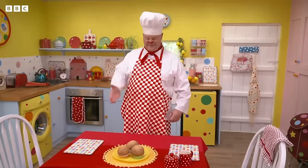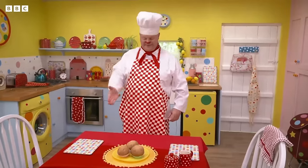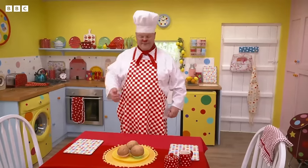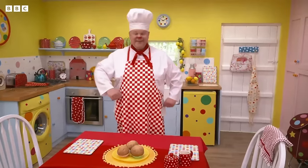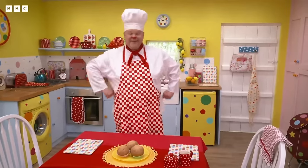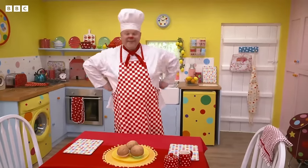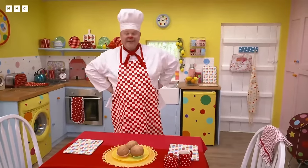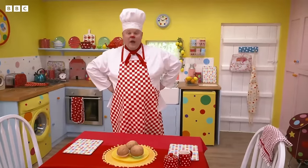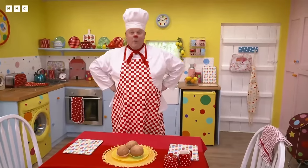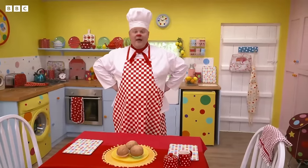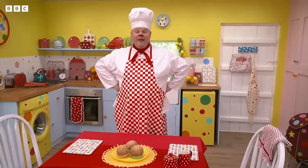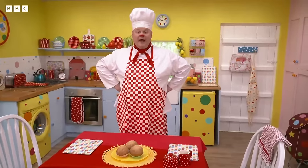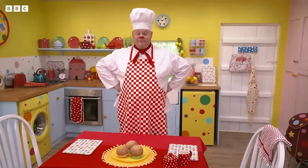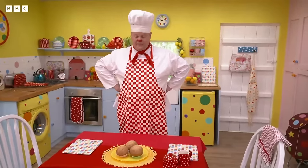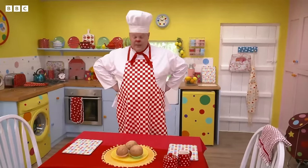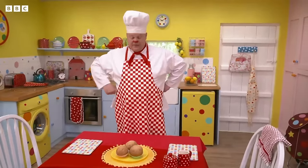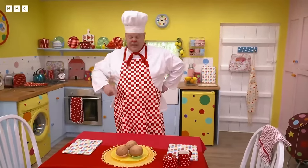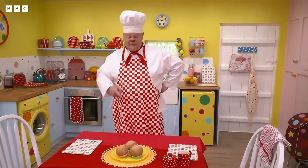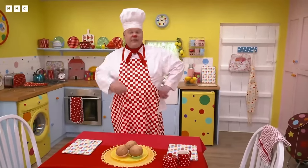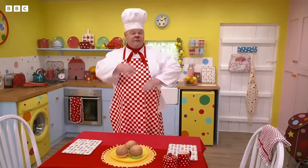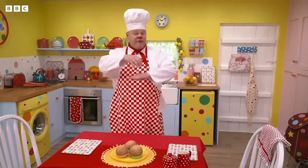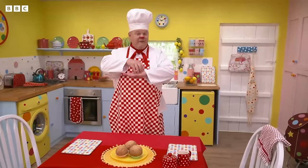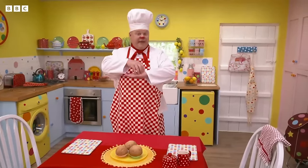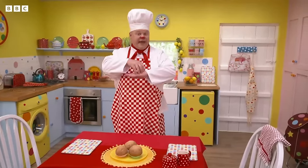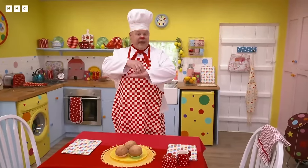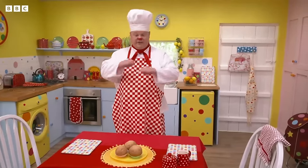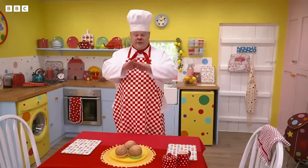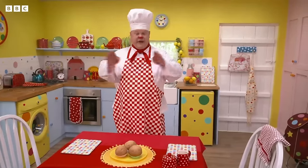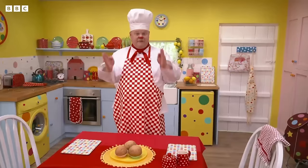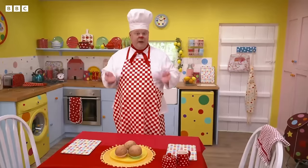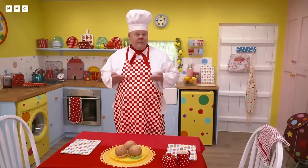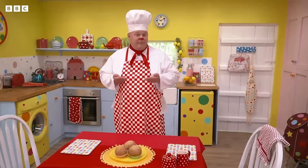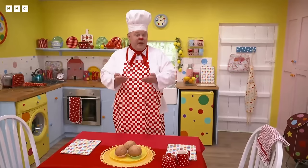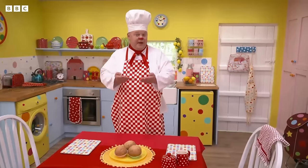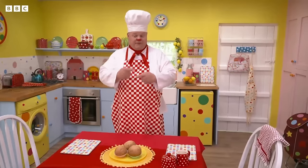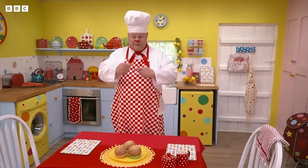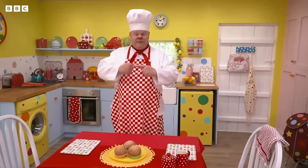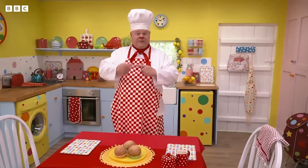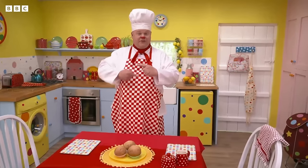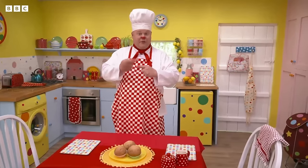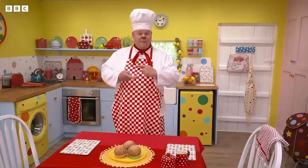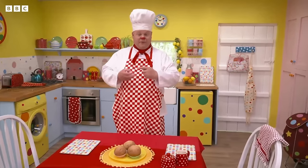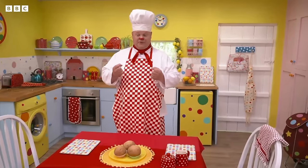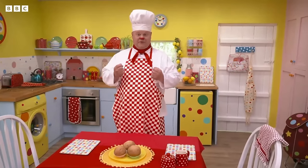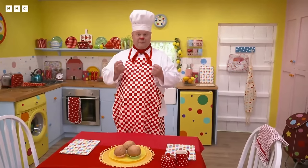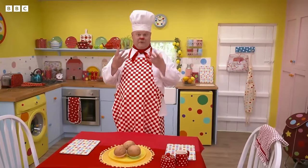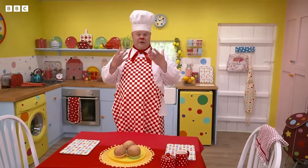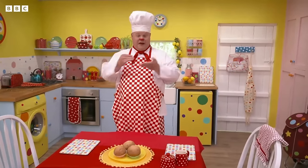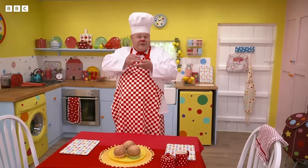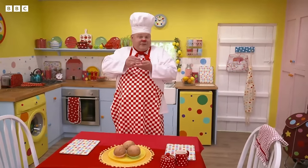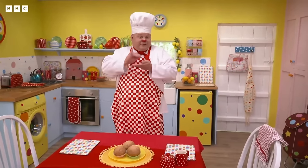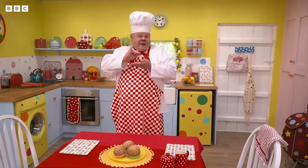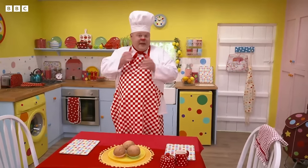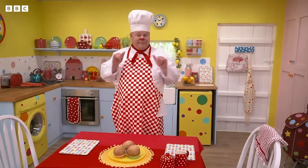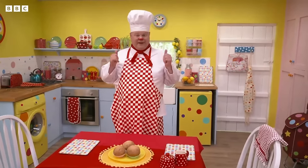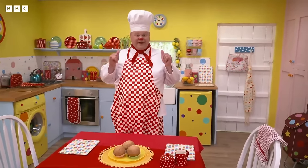you doing? Well, these are the fairy cakes that I've baked for Mr. Tumble's surprise tea